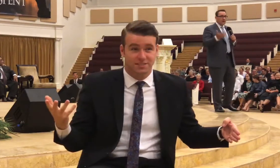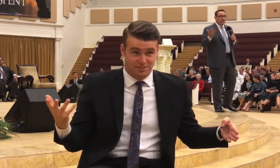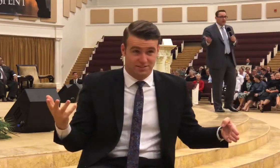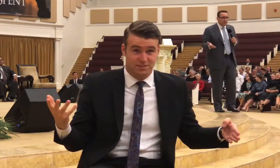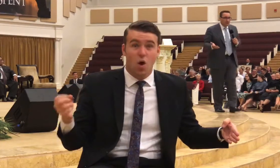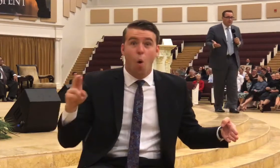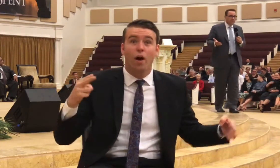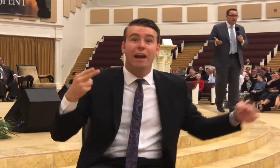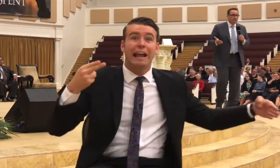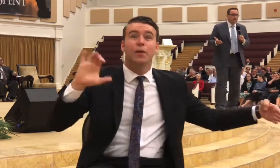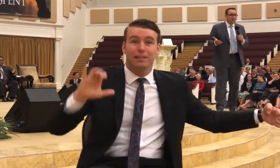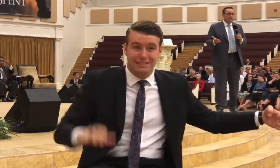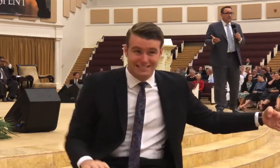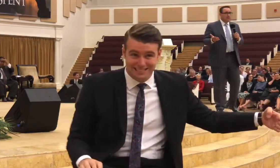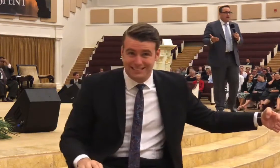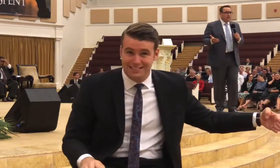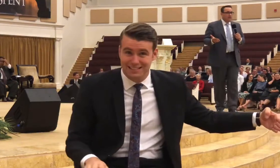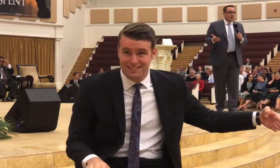Or Hillary.